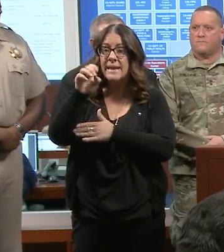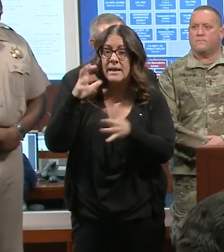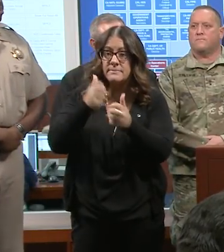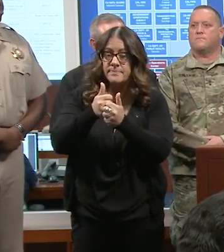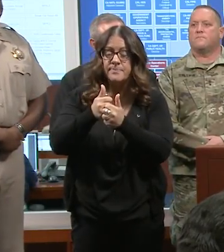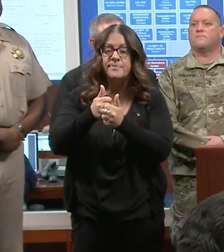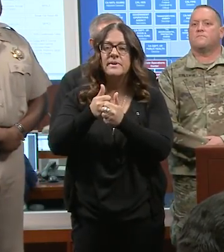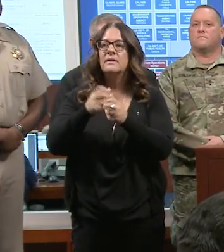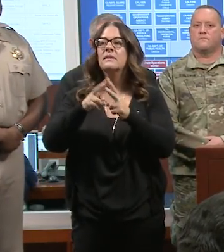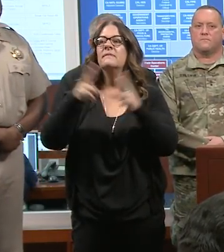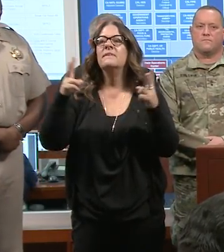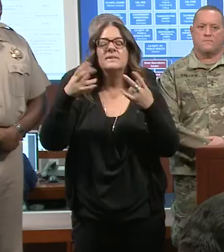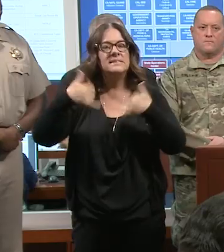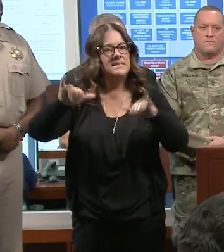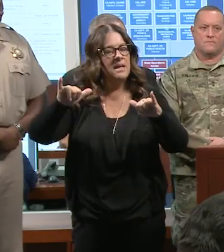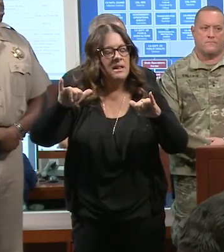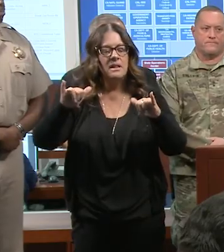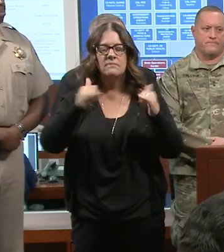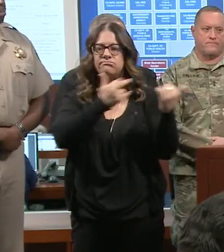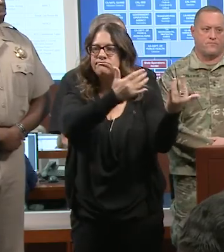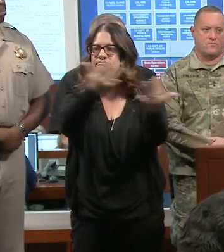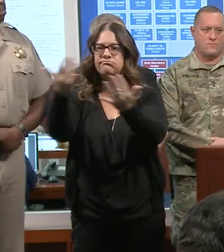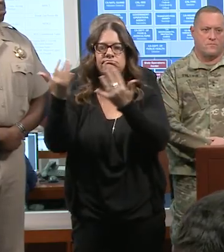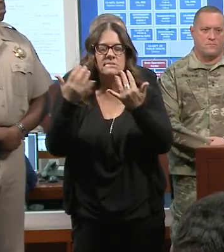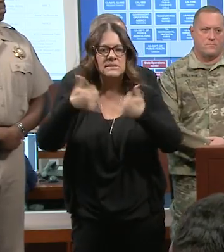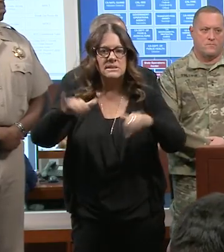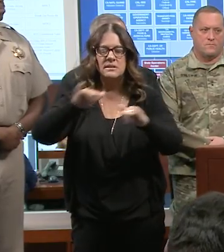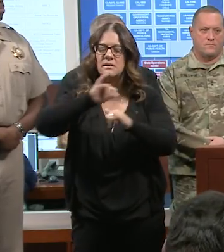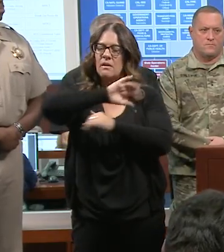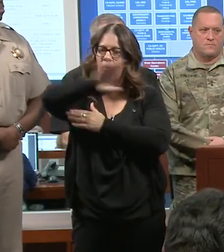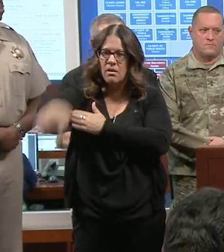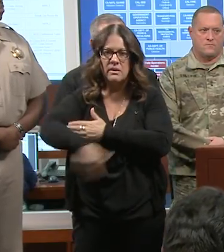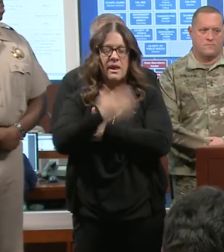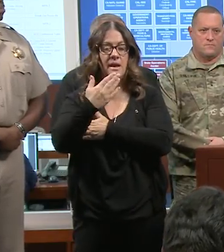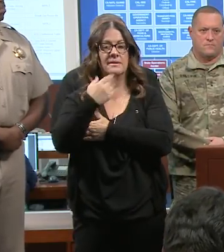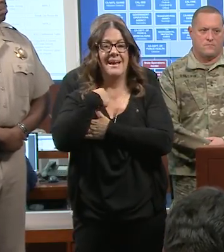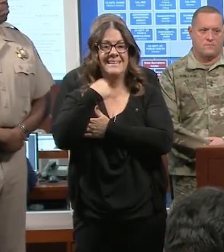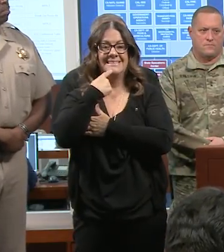all night. As I indicated, 170,000 acres.